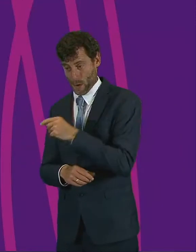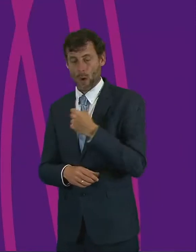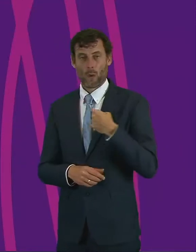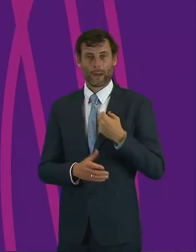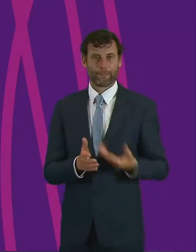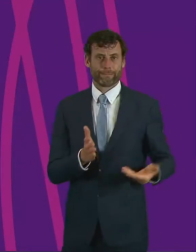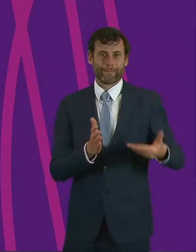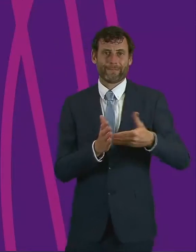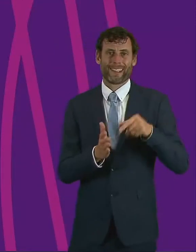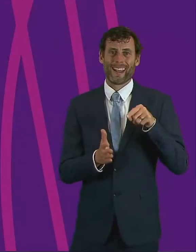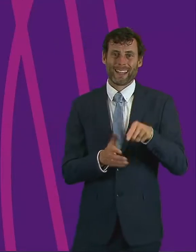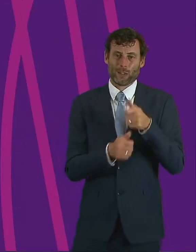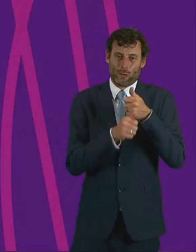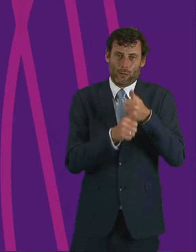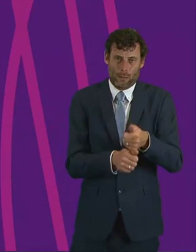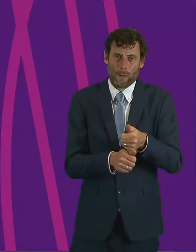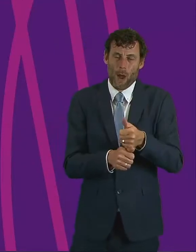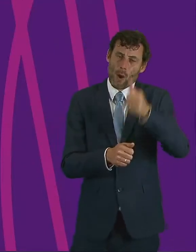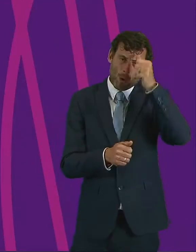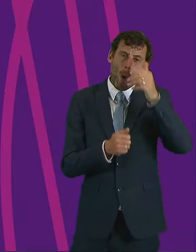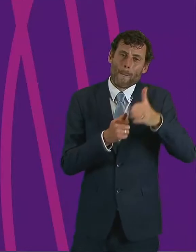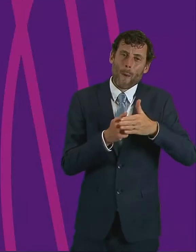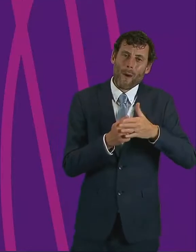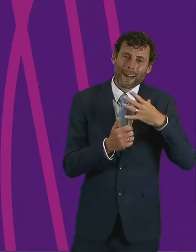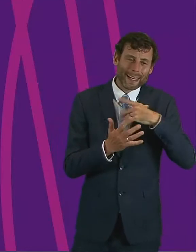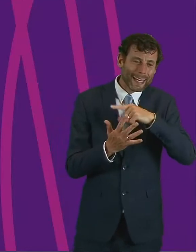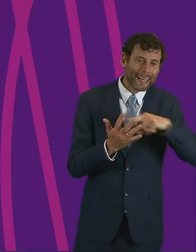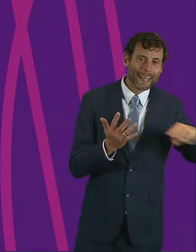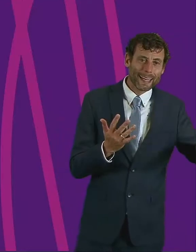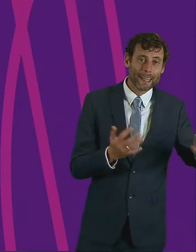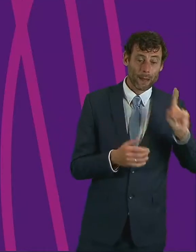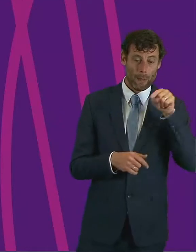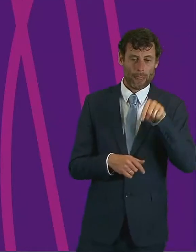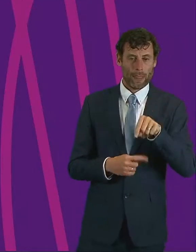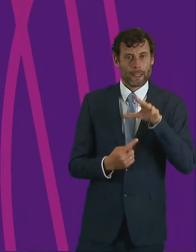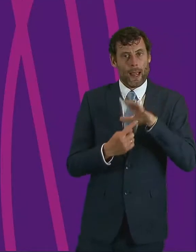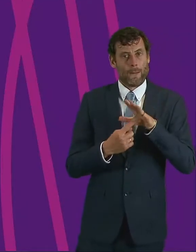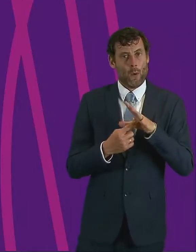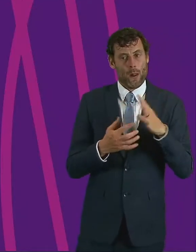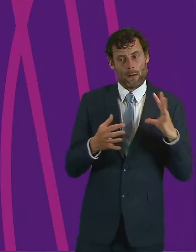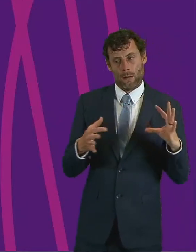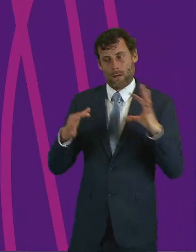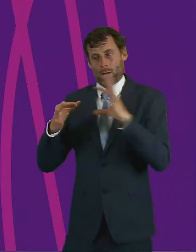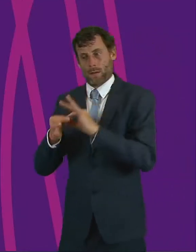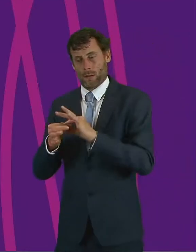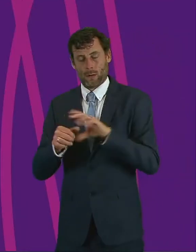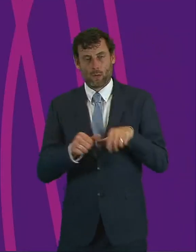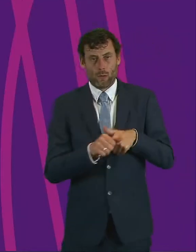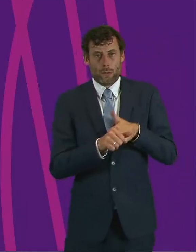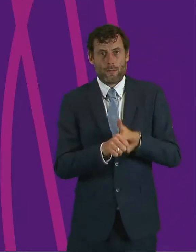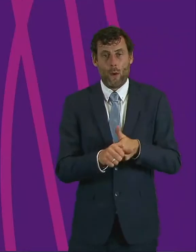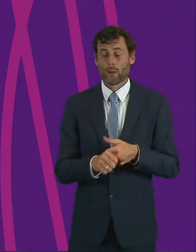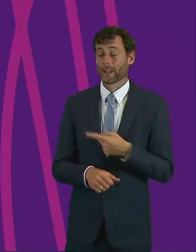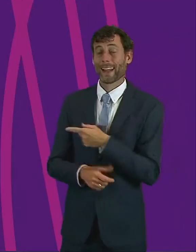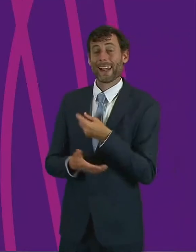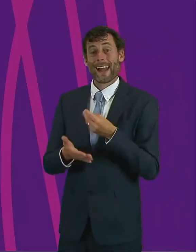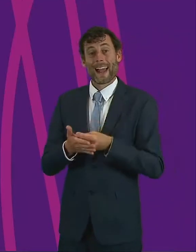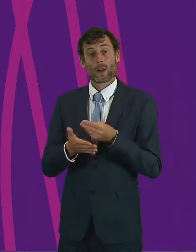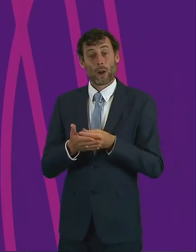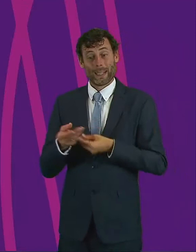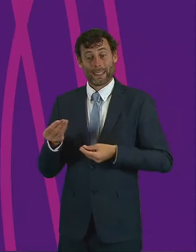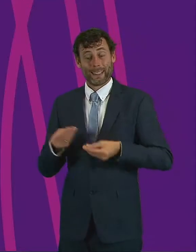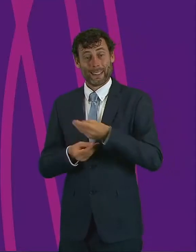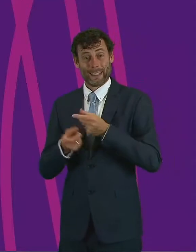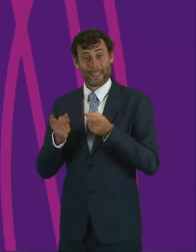support employment and skills over the next year, but it is a first step, and the Economy Secretary will set out the policy details